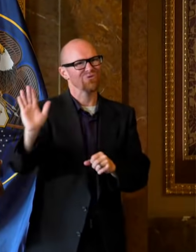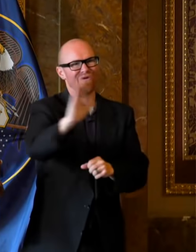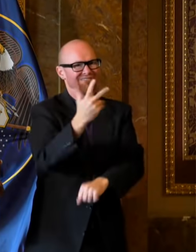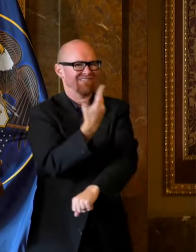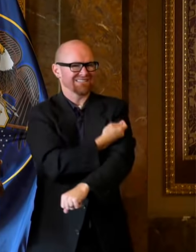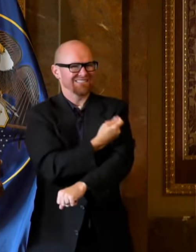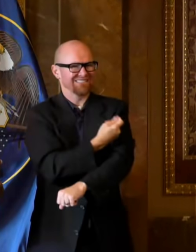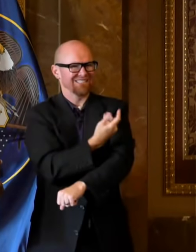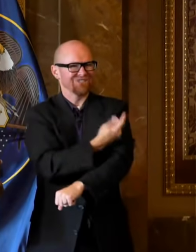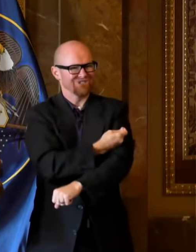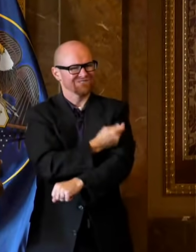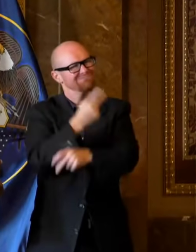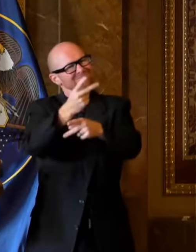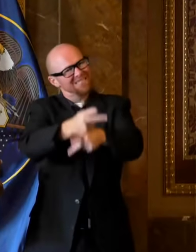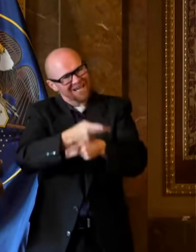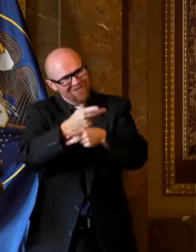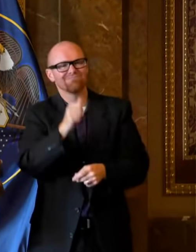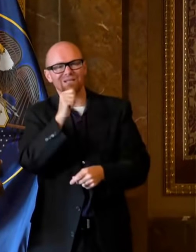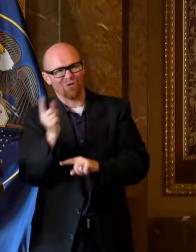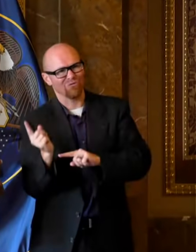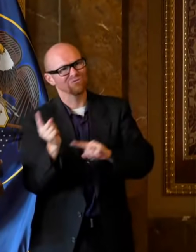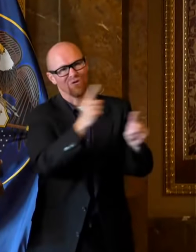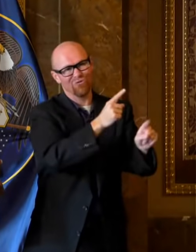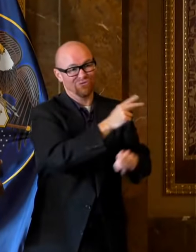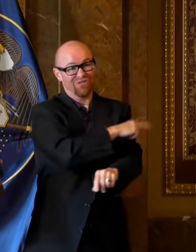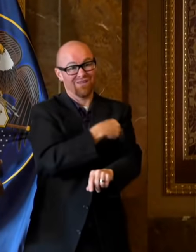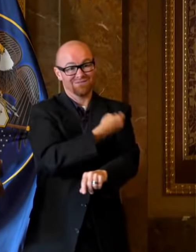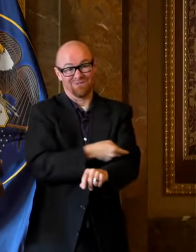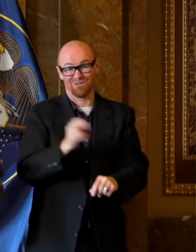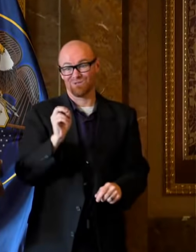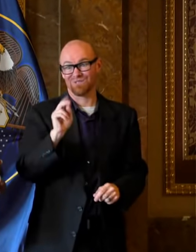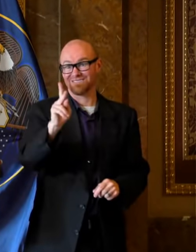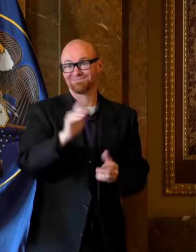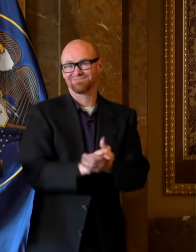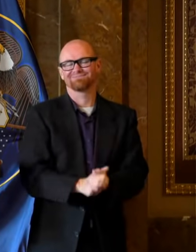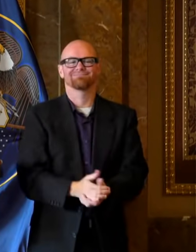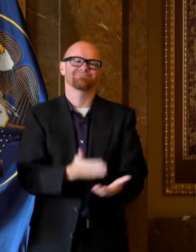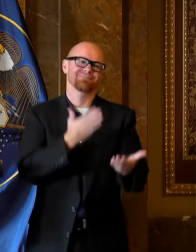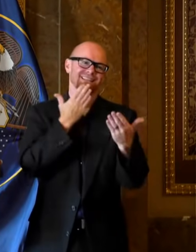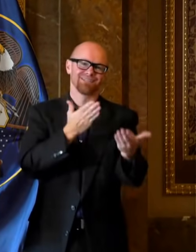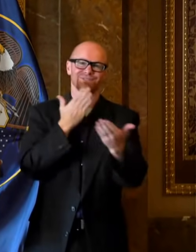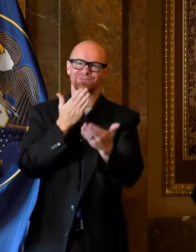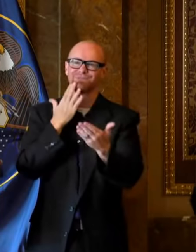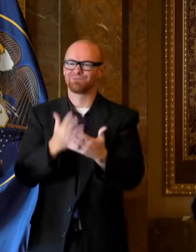by being careful and by wearing a mask and not spreading this virus. Thank you so much.